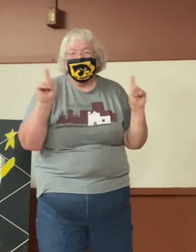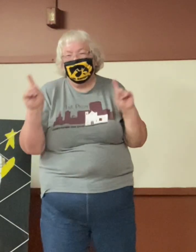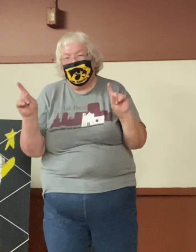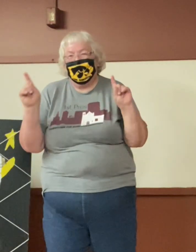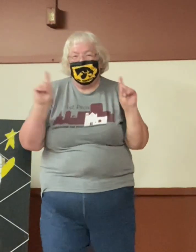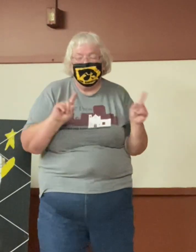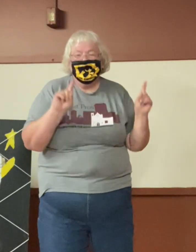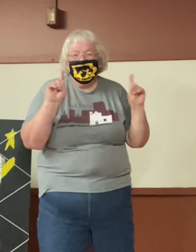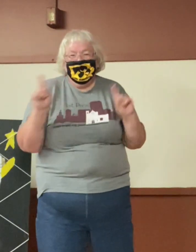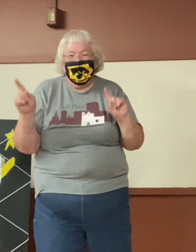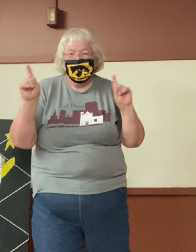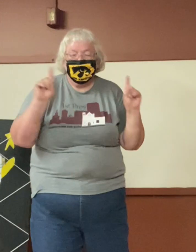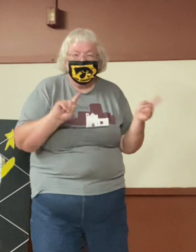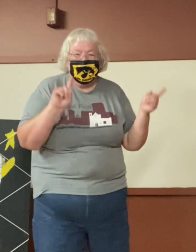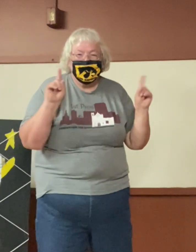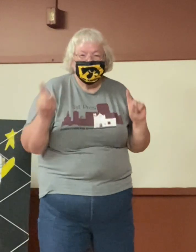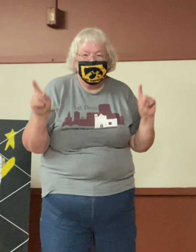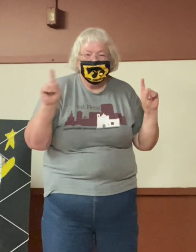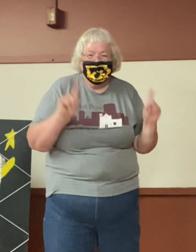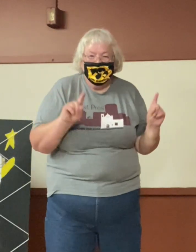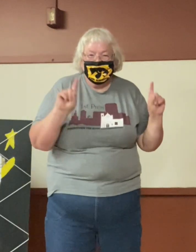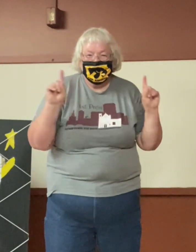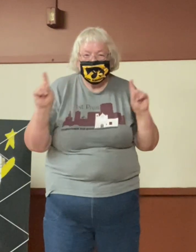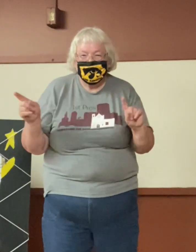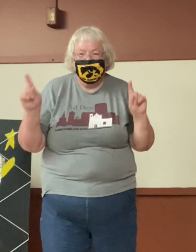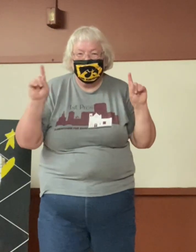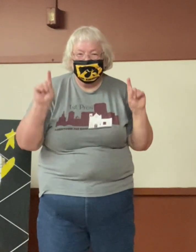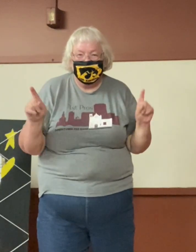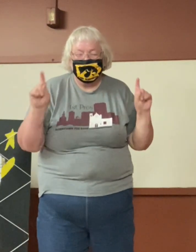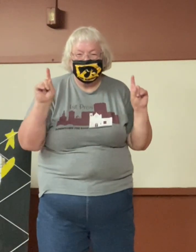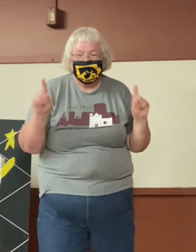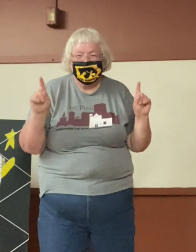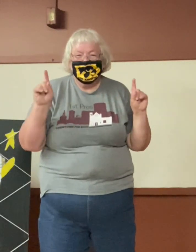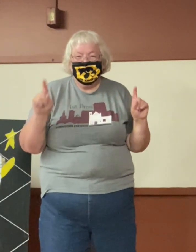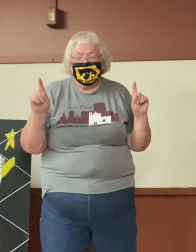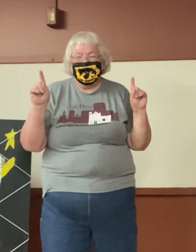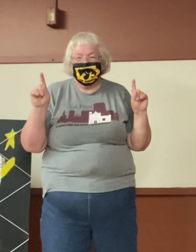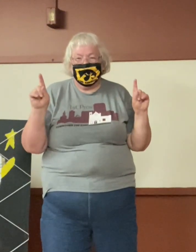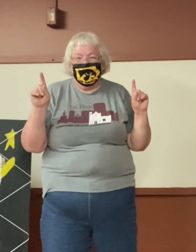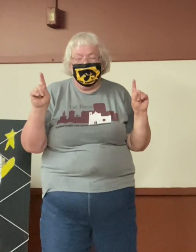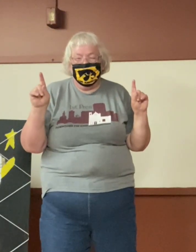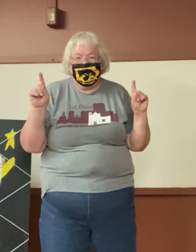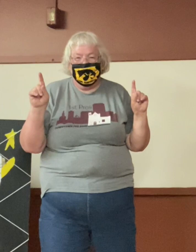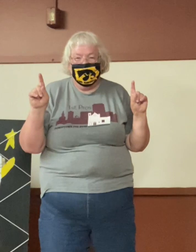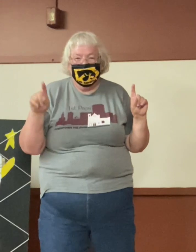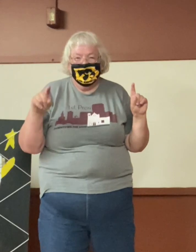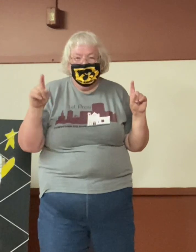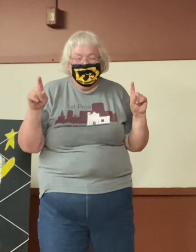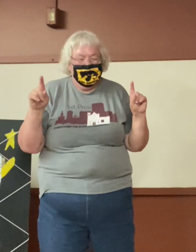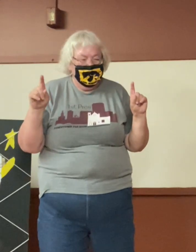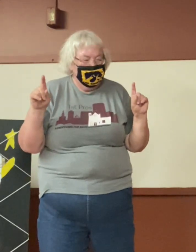the light of mine. Oh, no. Let it shine, let it shine, let it shine, let it